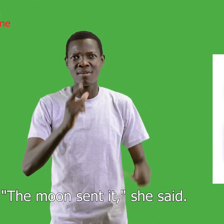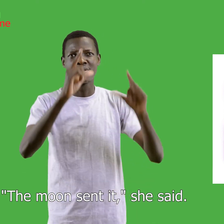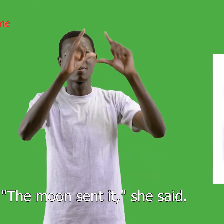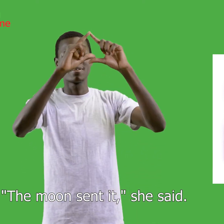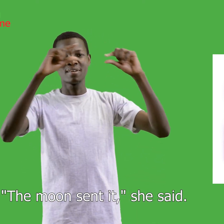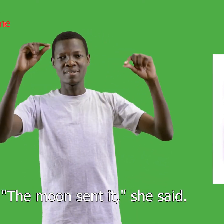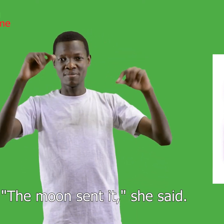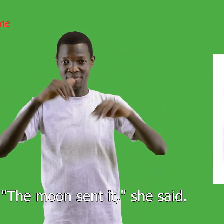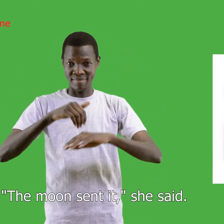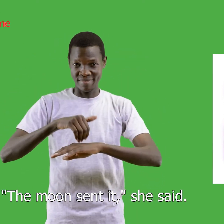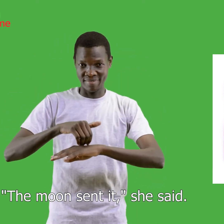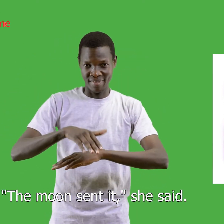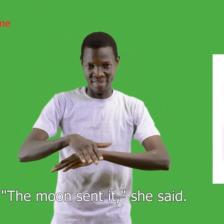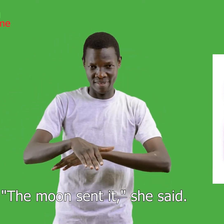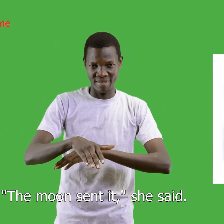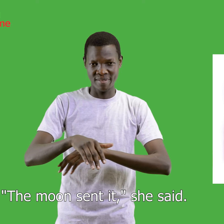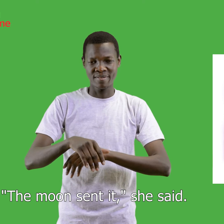The moon sent it, she said.